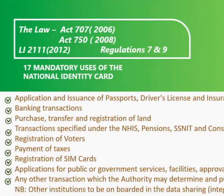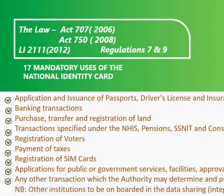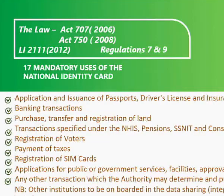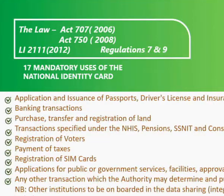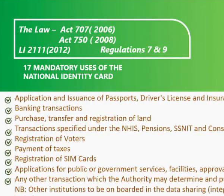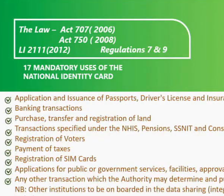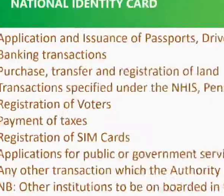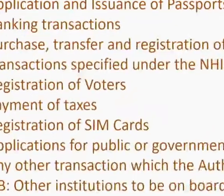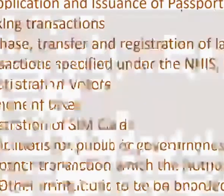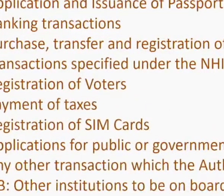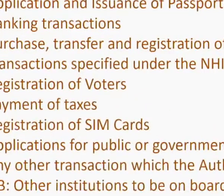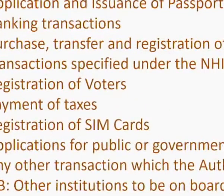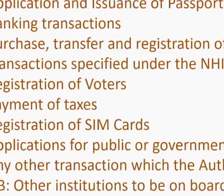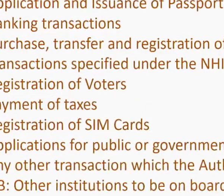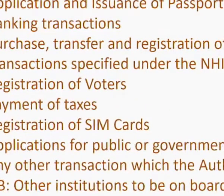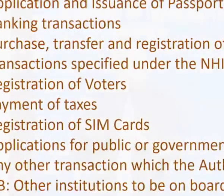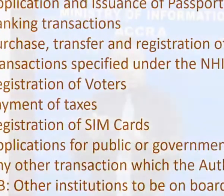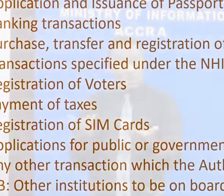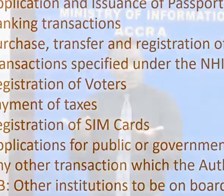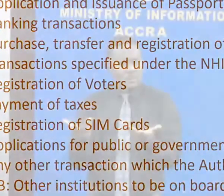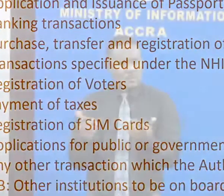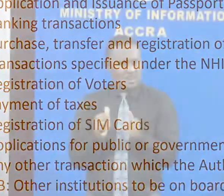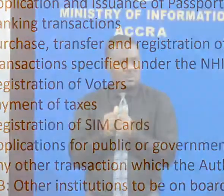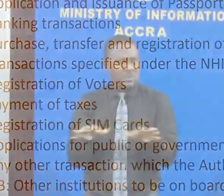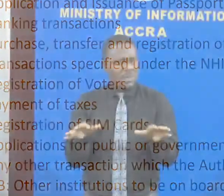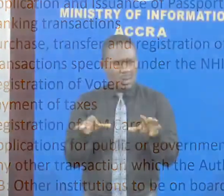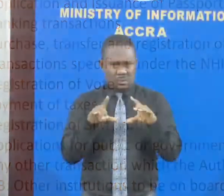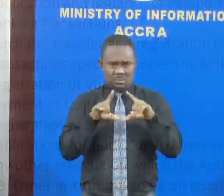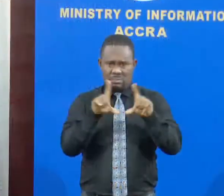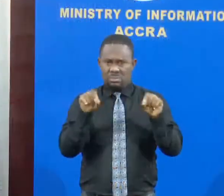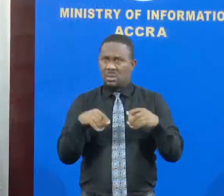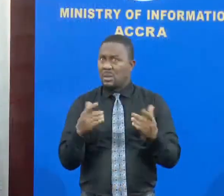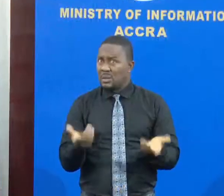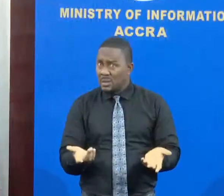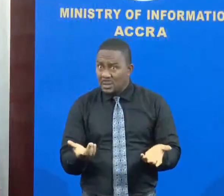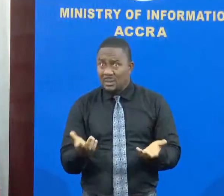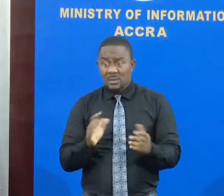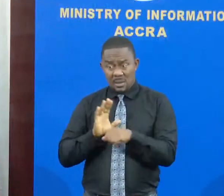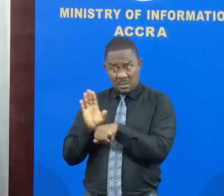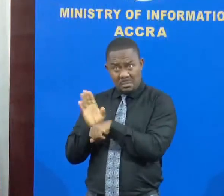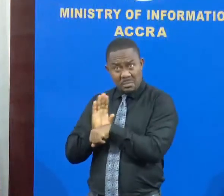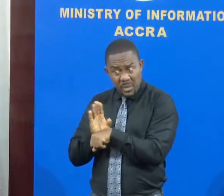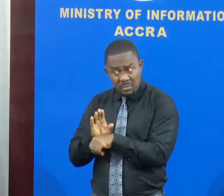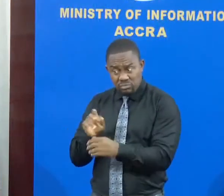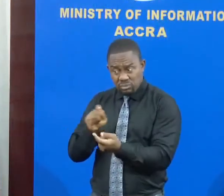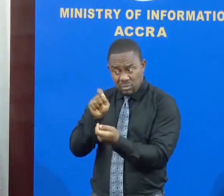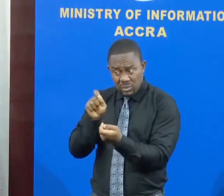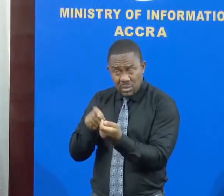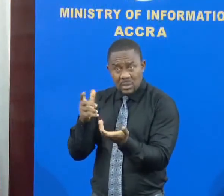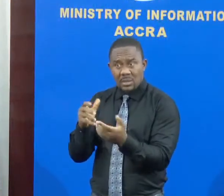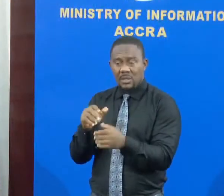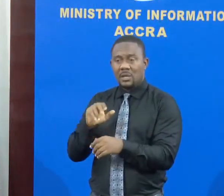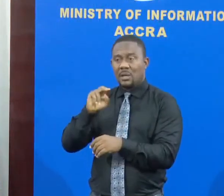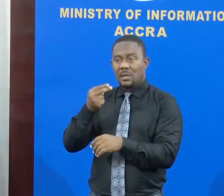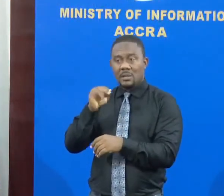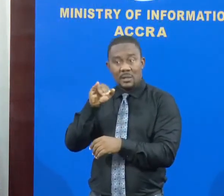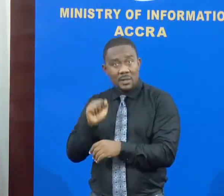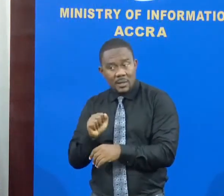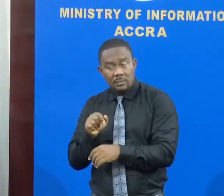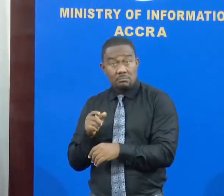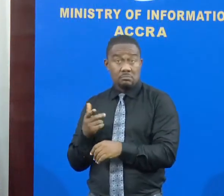transfer, and register land if you don't have the Ghana card. You cannot engage in transactions that are specified under the National Health